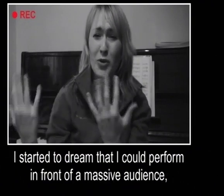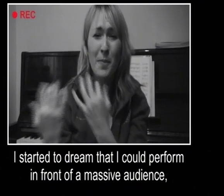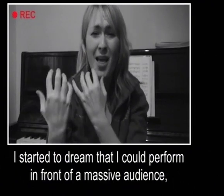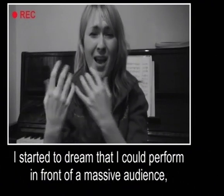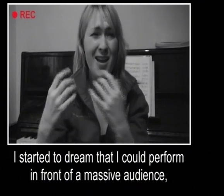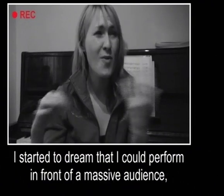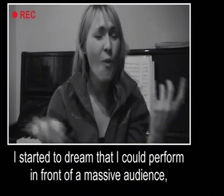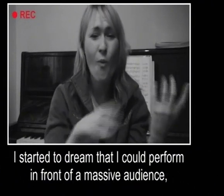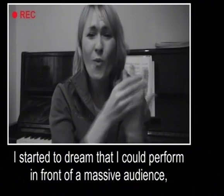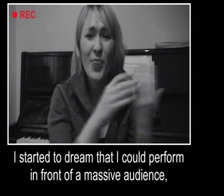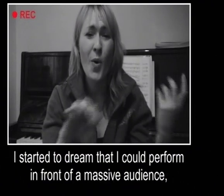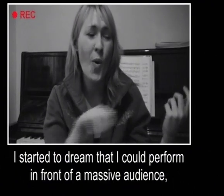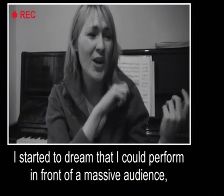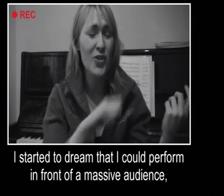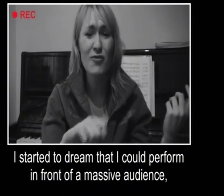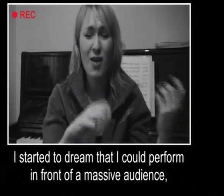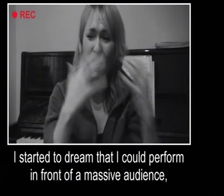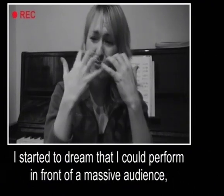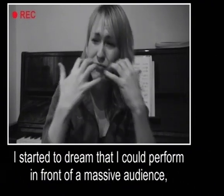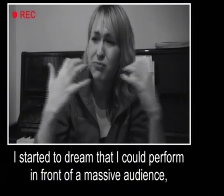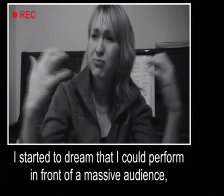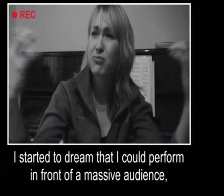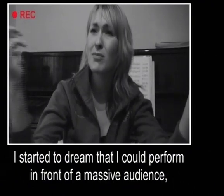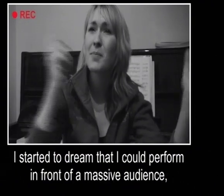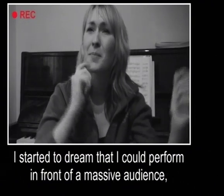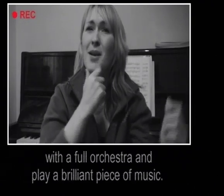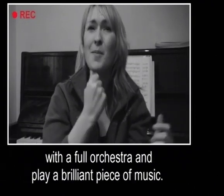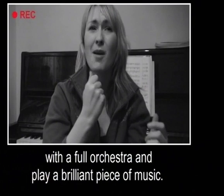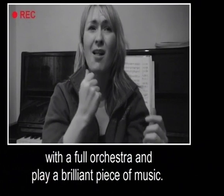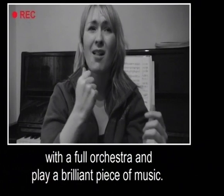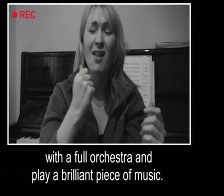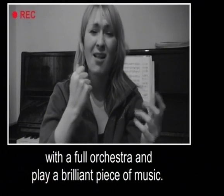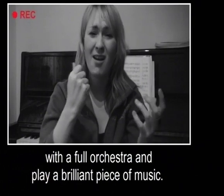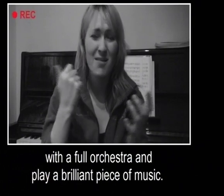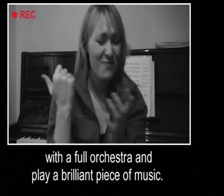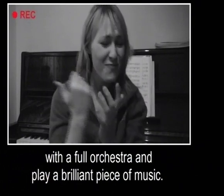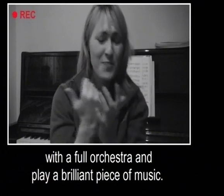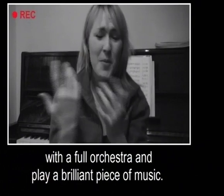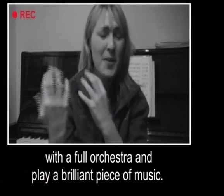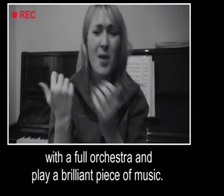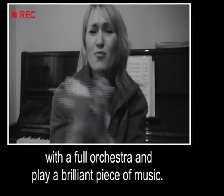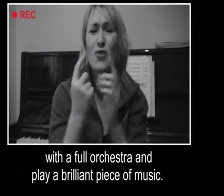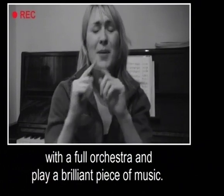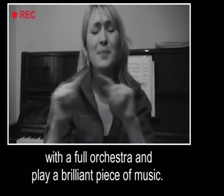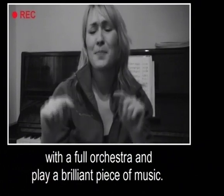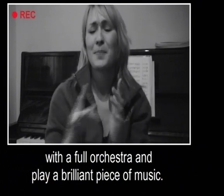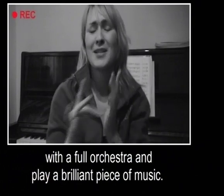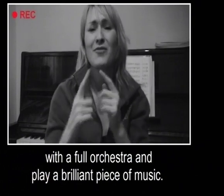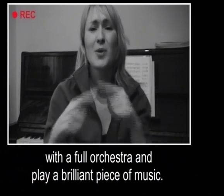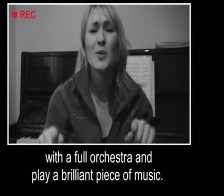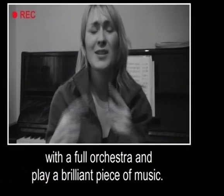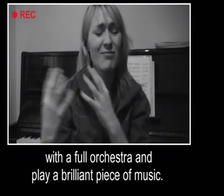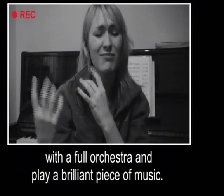I started to dream that I could perform in front of a massive audience with a full orchestra and play a brilliant piece